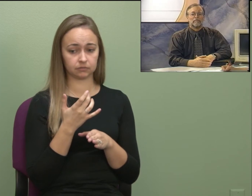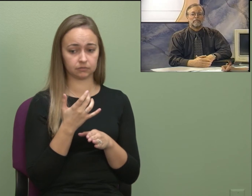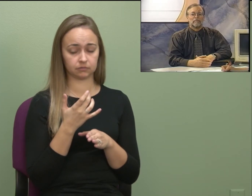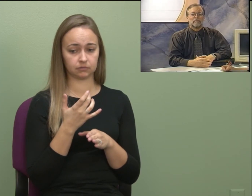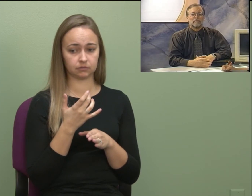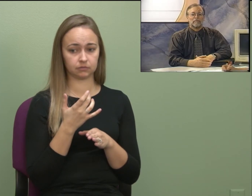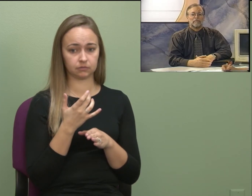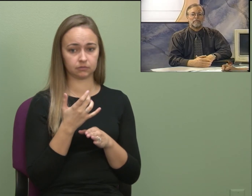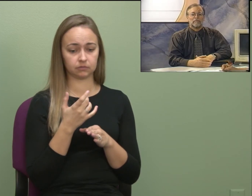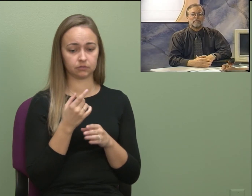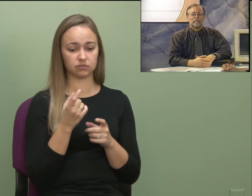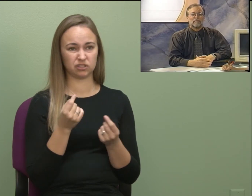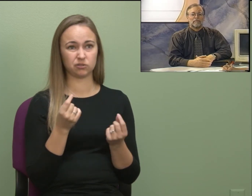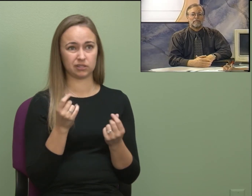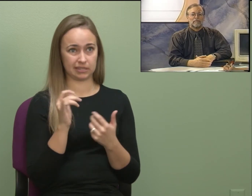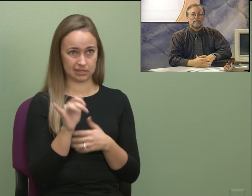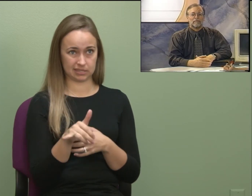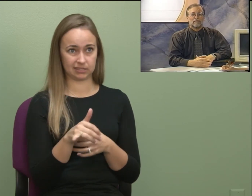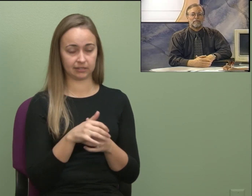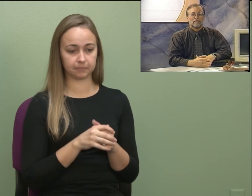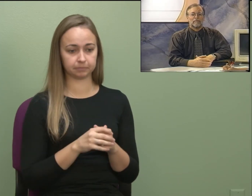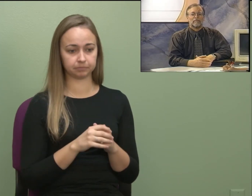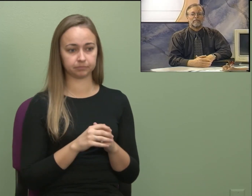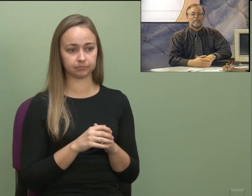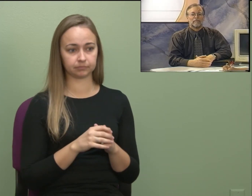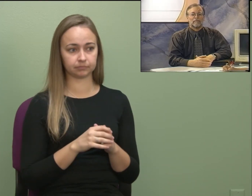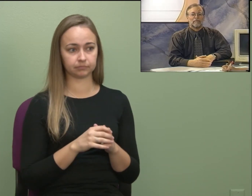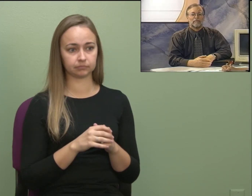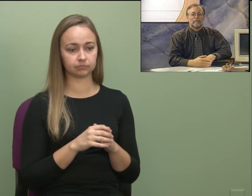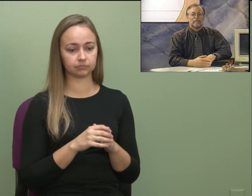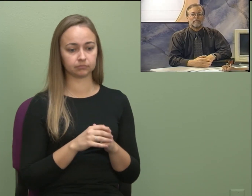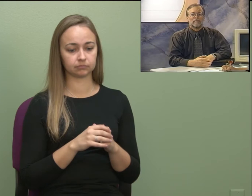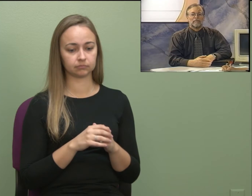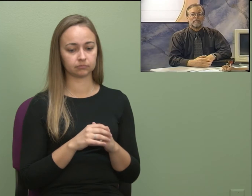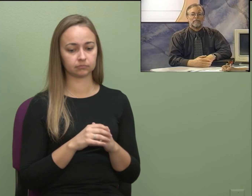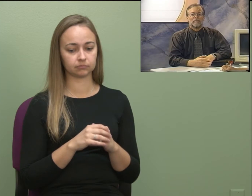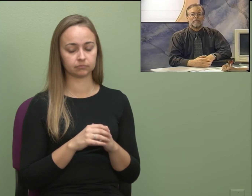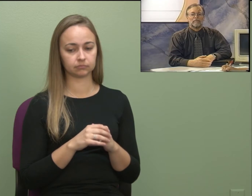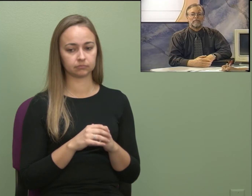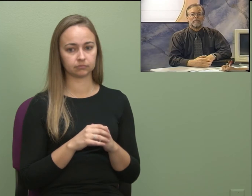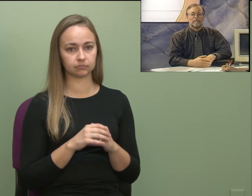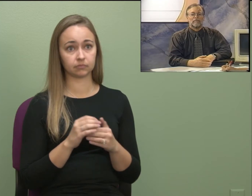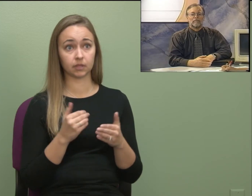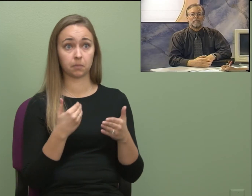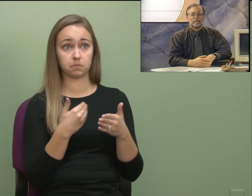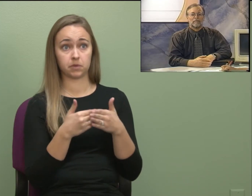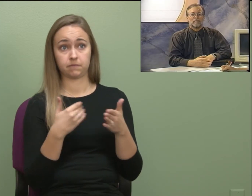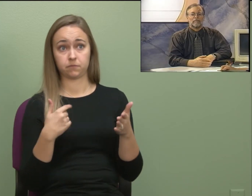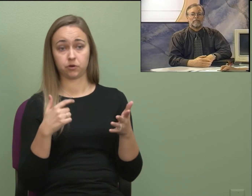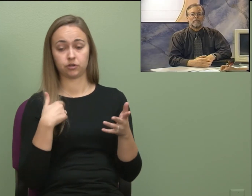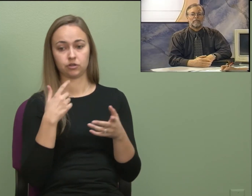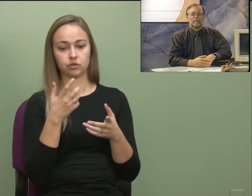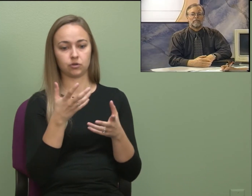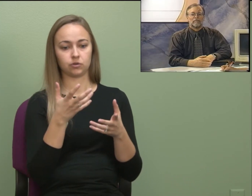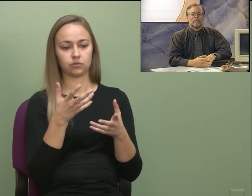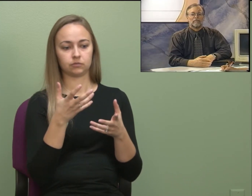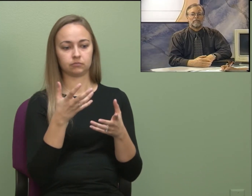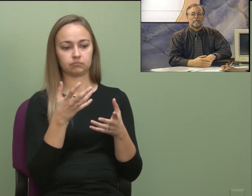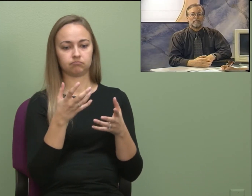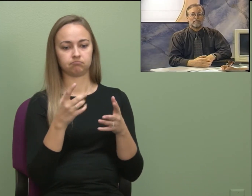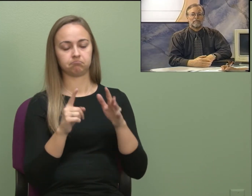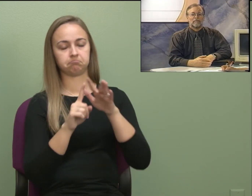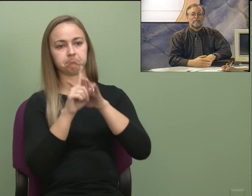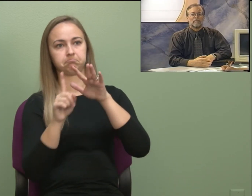in your planning was before you came up with a lot of ideas of classes you wanted to offer, you came up with